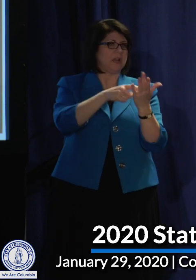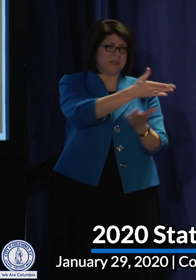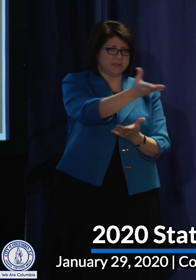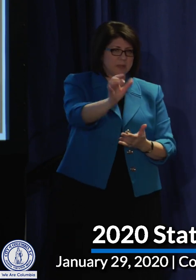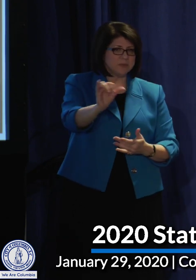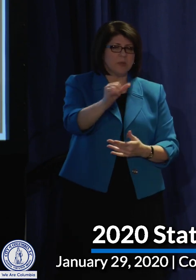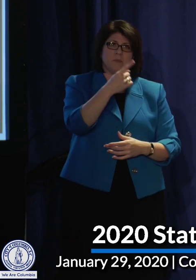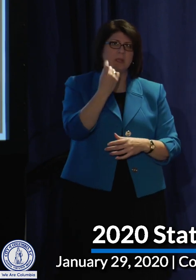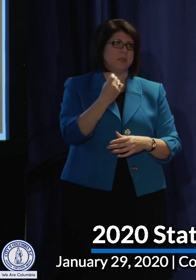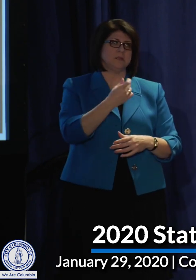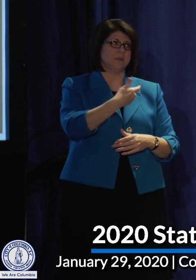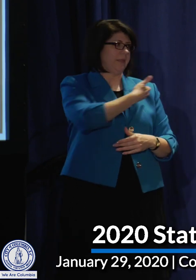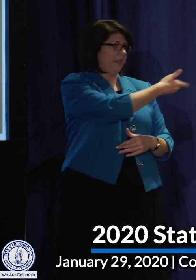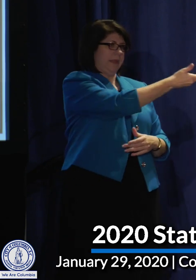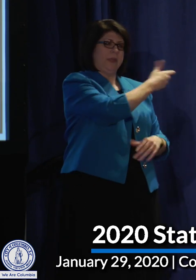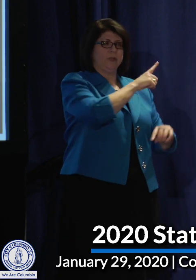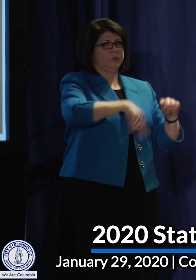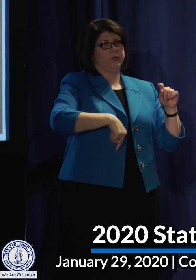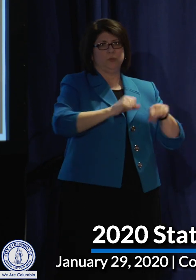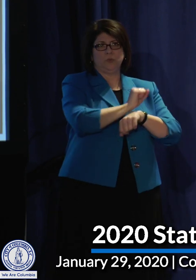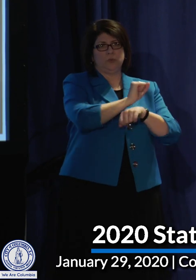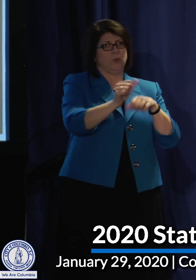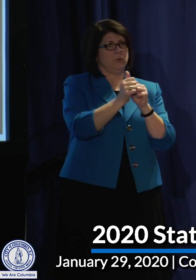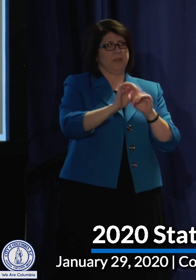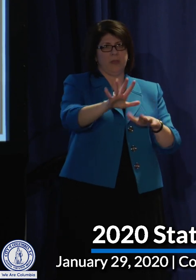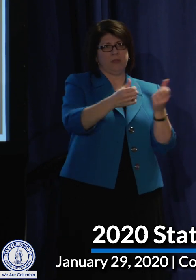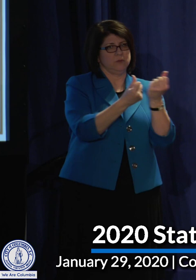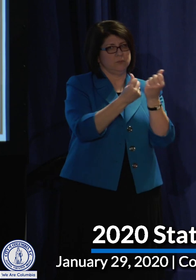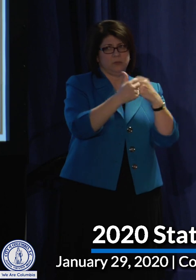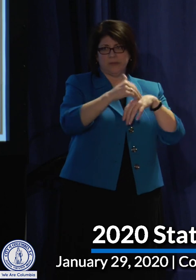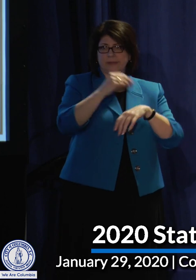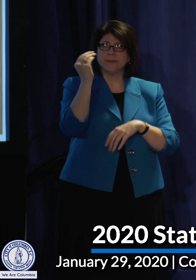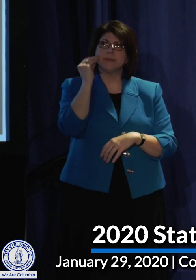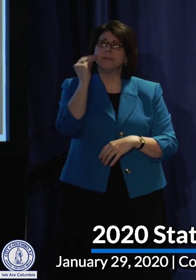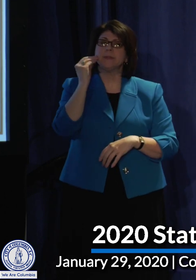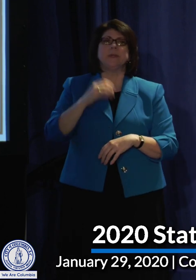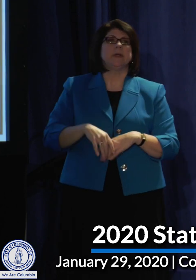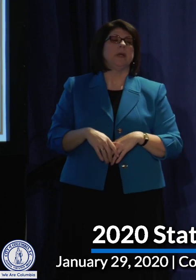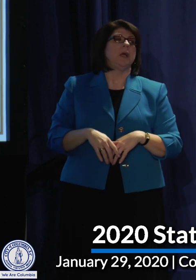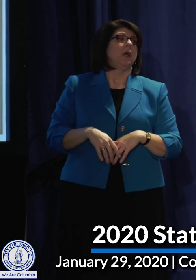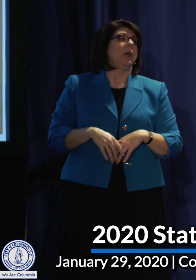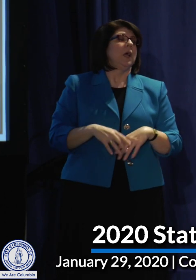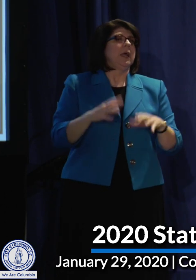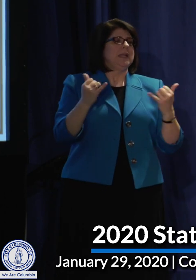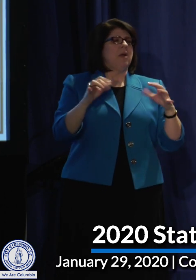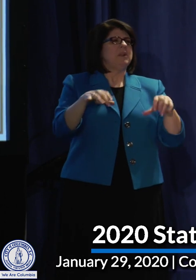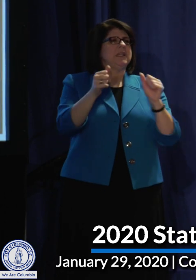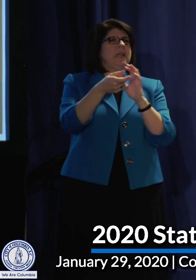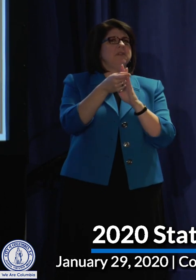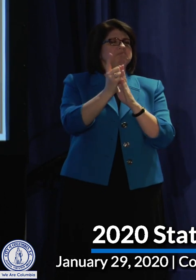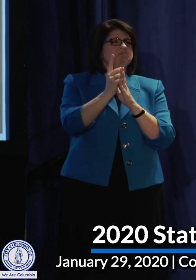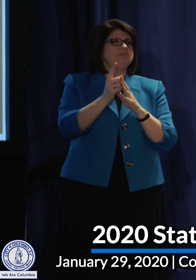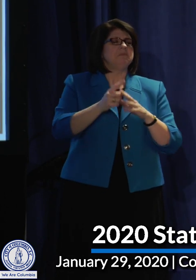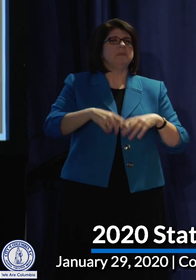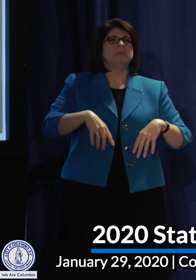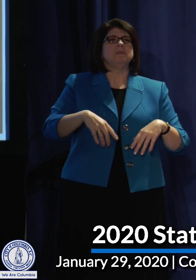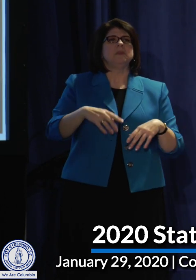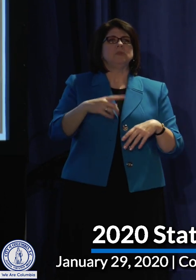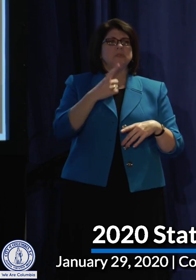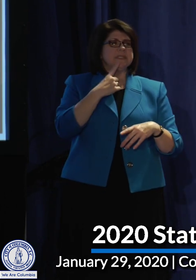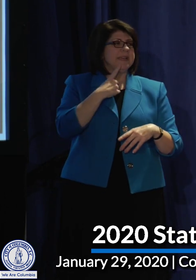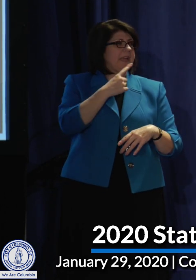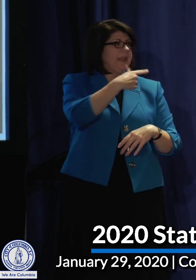because they couldn't do what they do every day without the support at home. I'm going to take this opportunity to also say that this